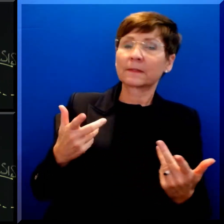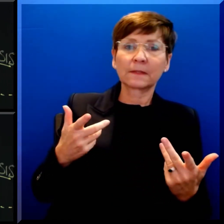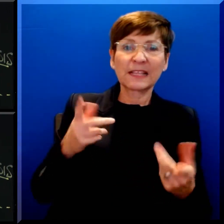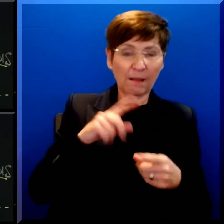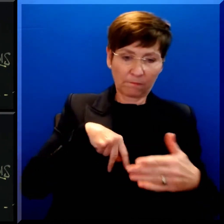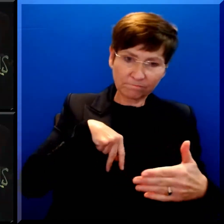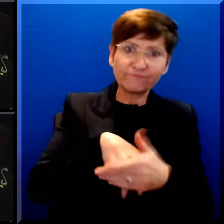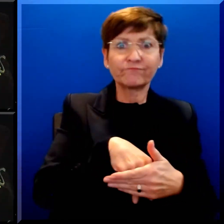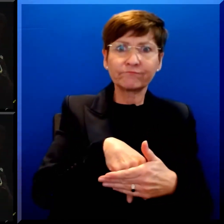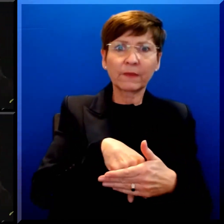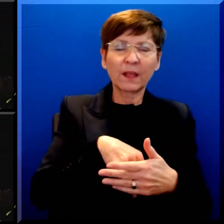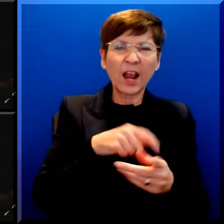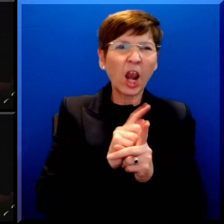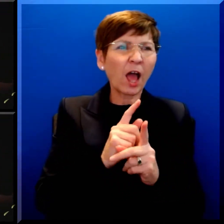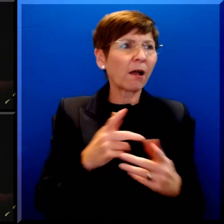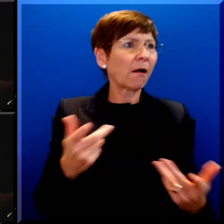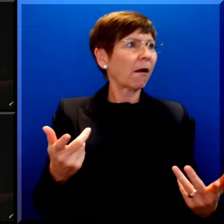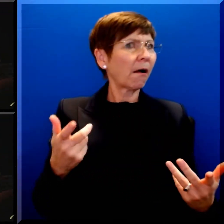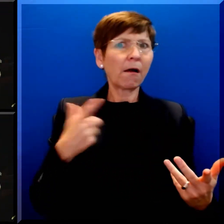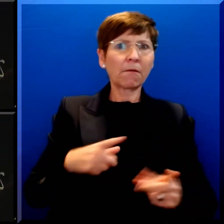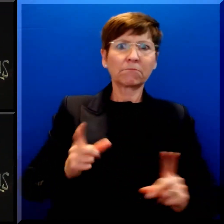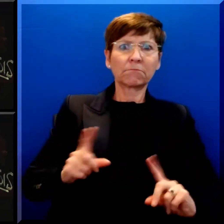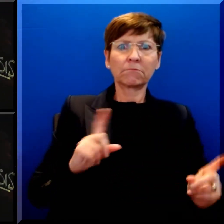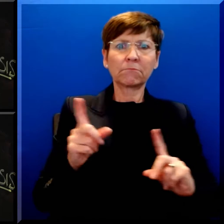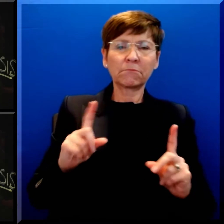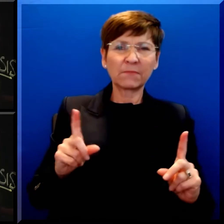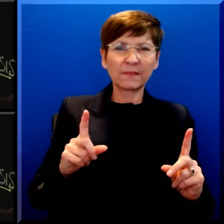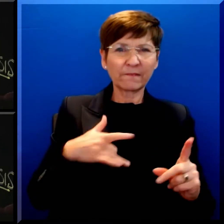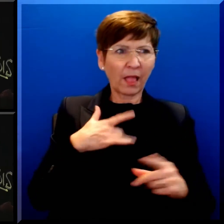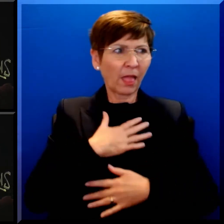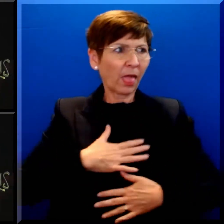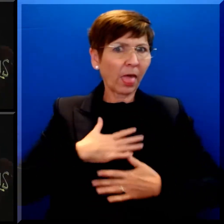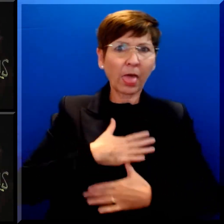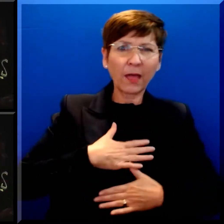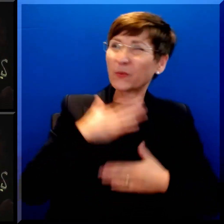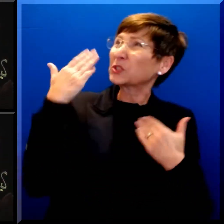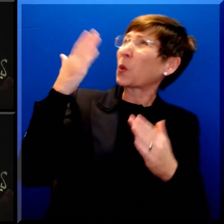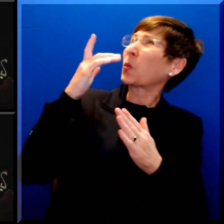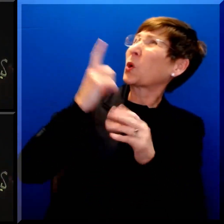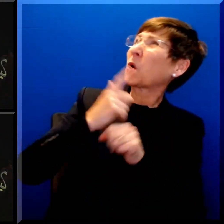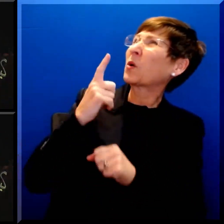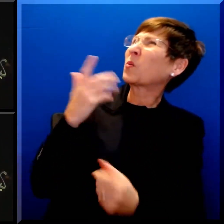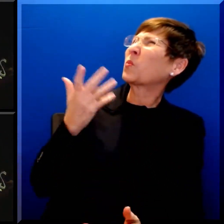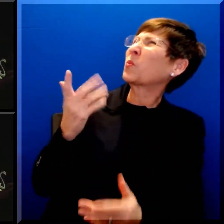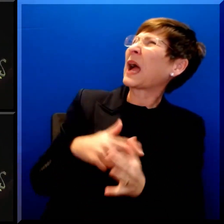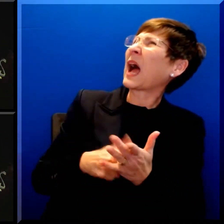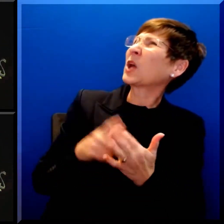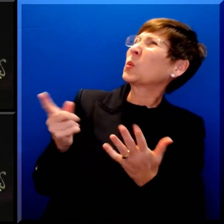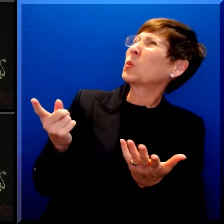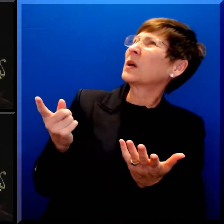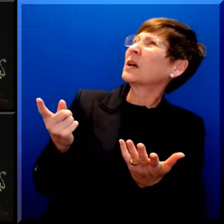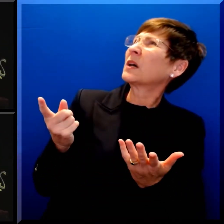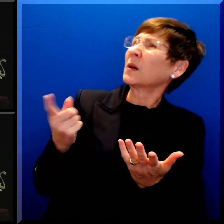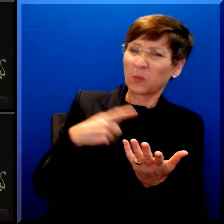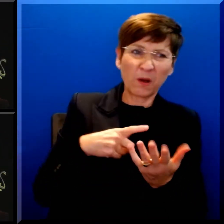a wall, a crisis of faith at some point, and it can leave us brittle. We don't know what God's doing. We wonder where he is and when